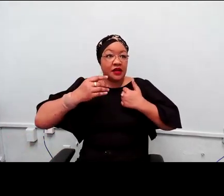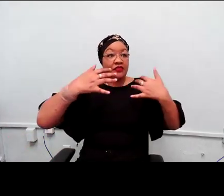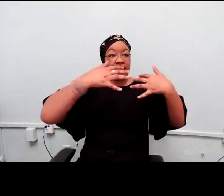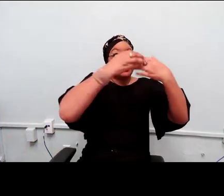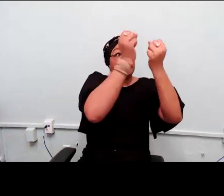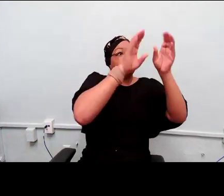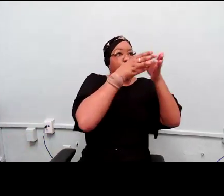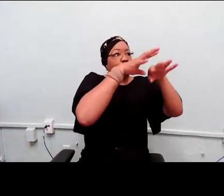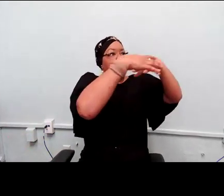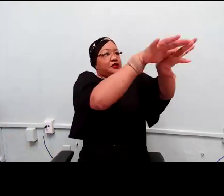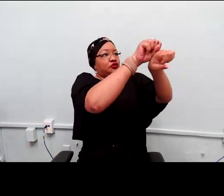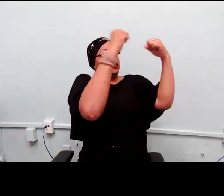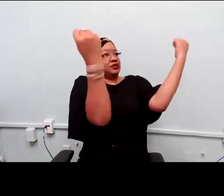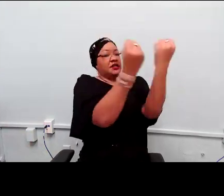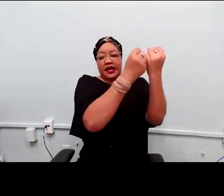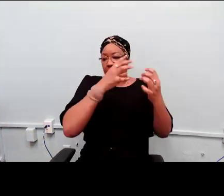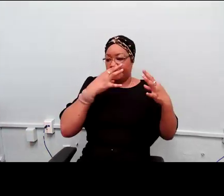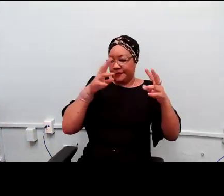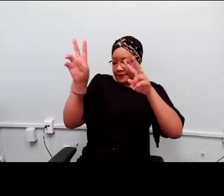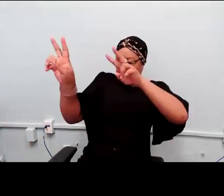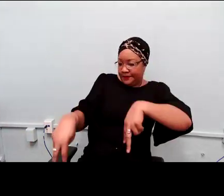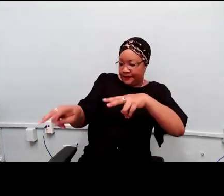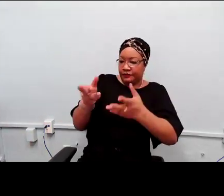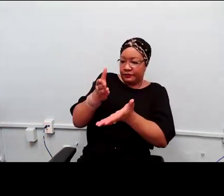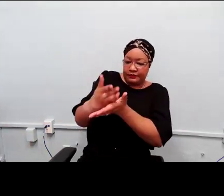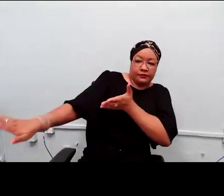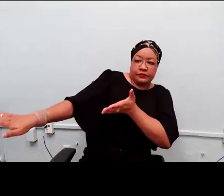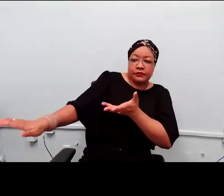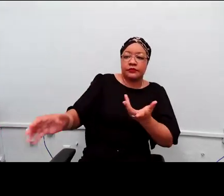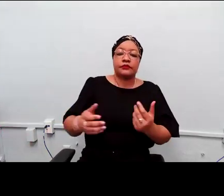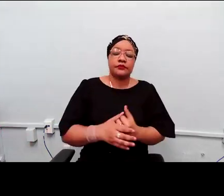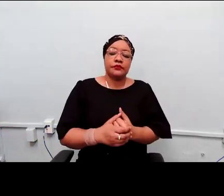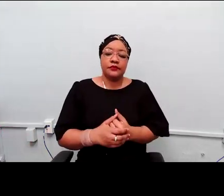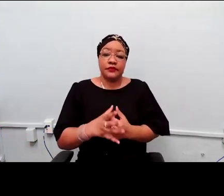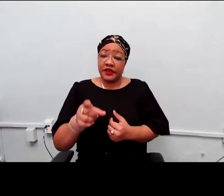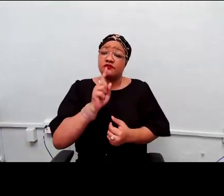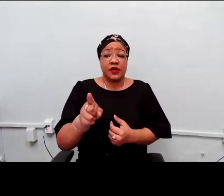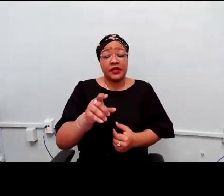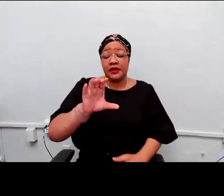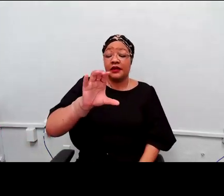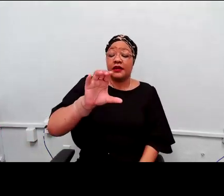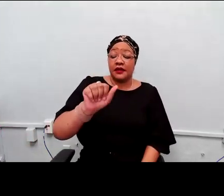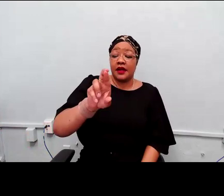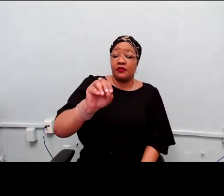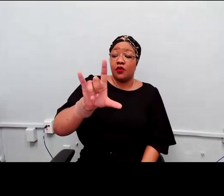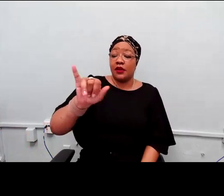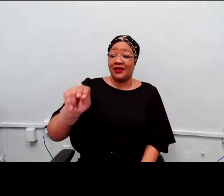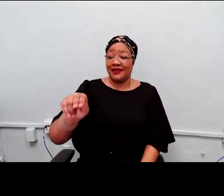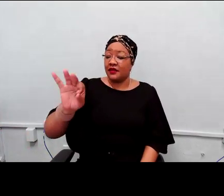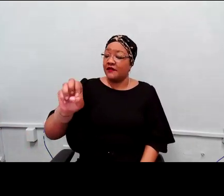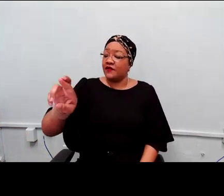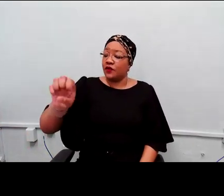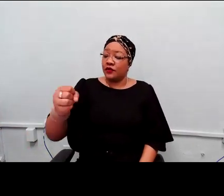which the witness is brought. So, and I got to call out Carolyn Forche because